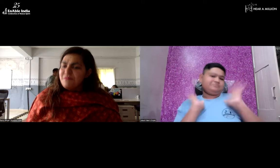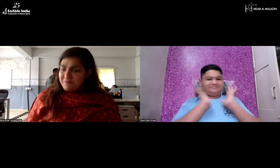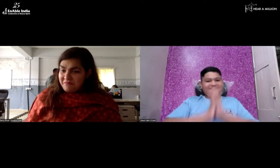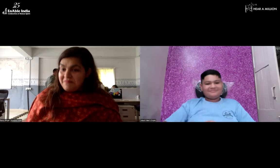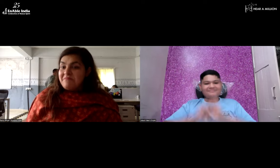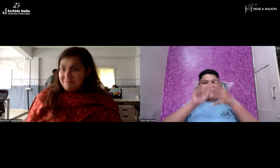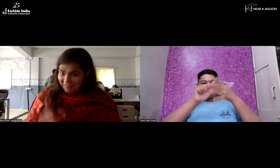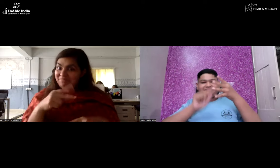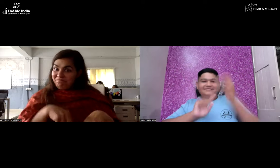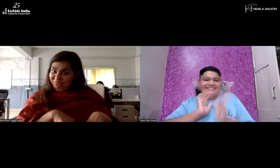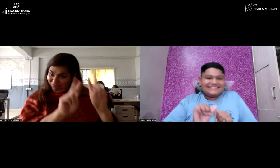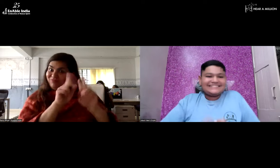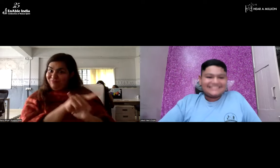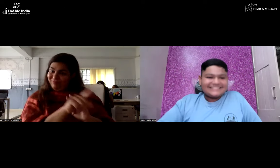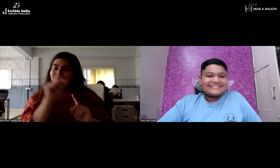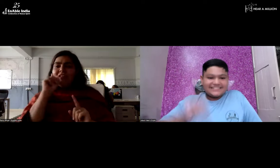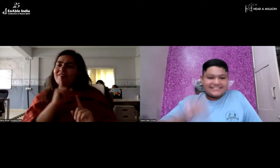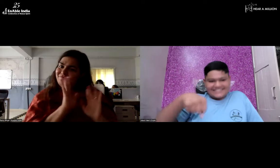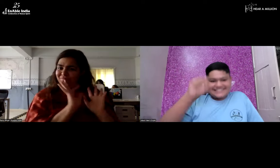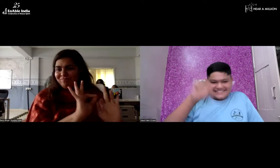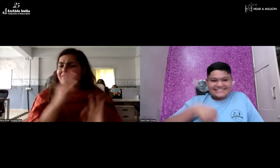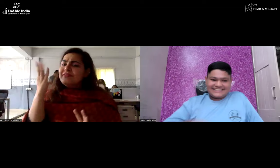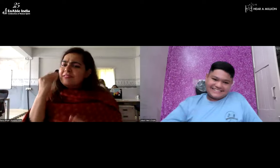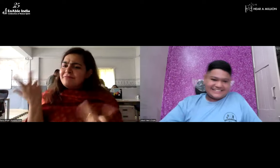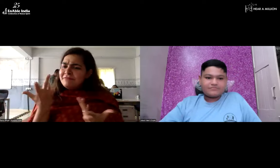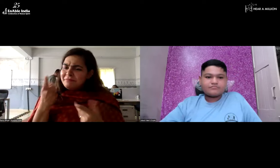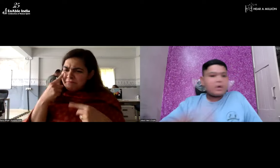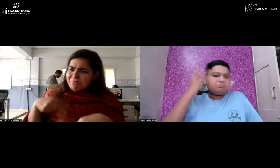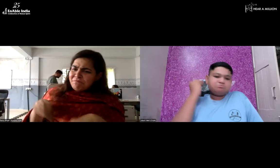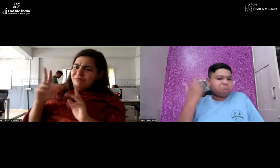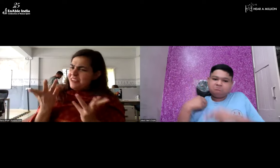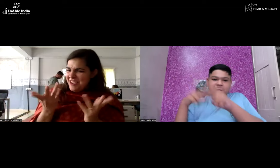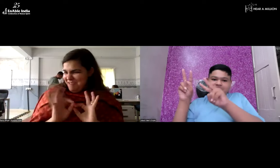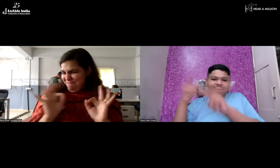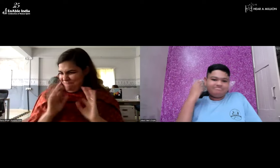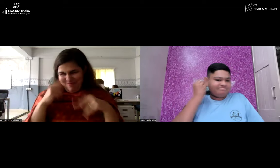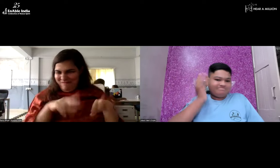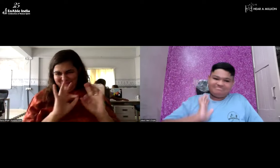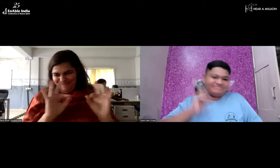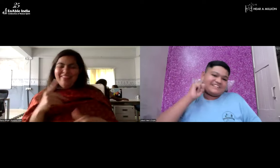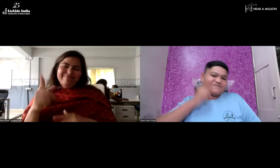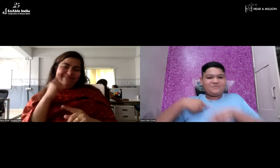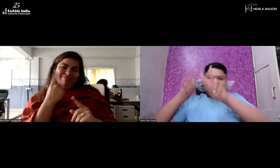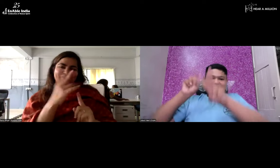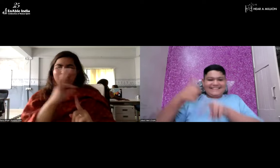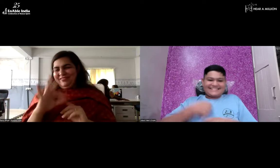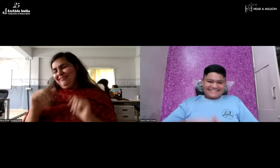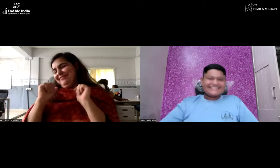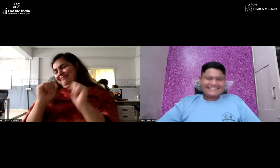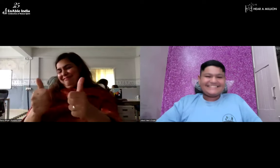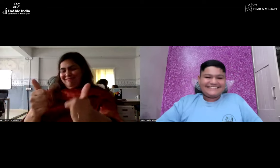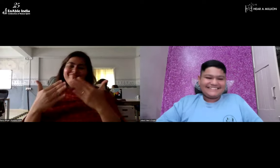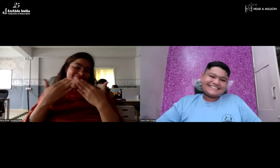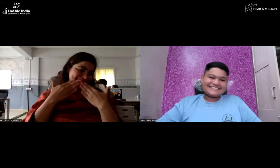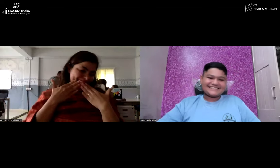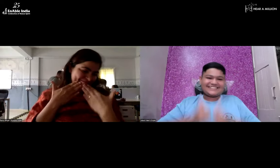that will come will bring that change. So in India, like all over the world, we see technological advancement are being done, but in India, it's not